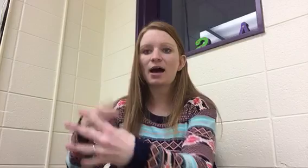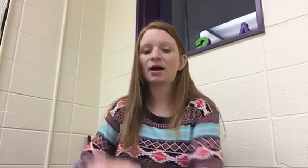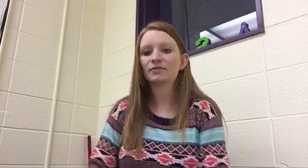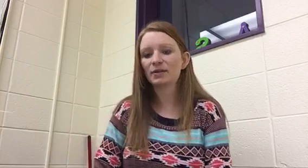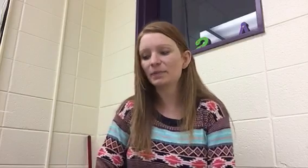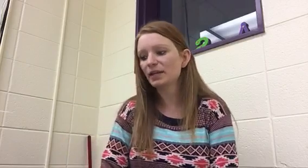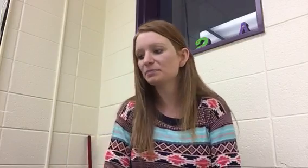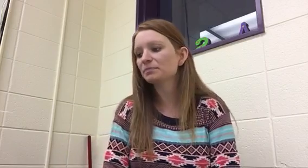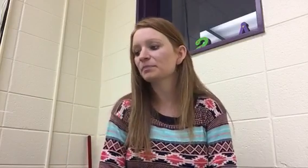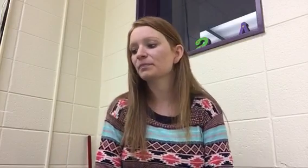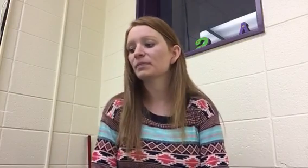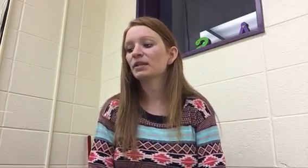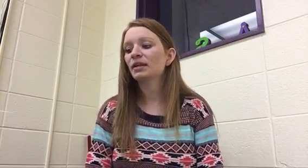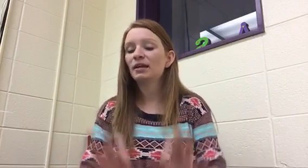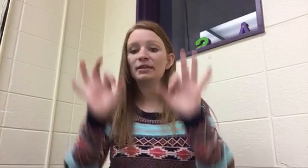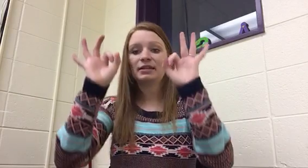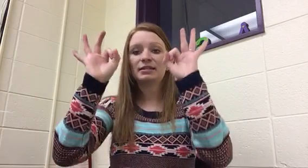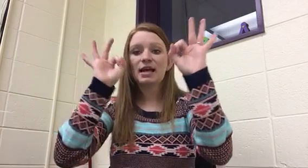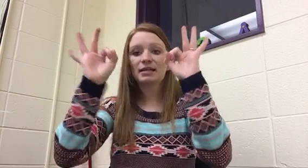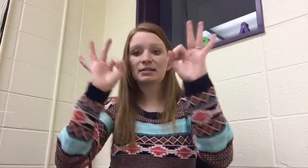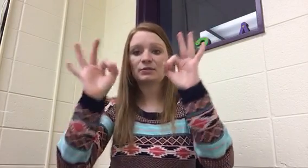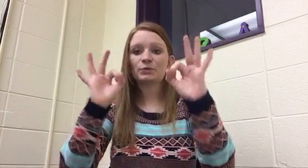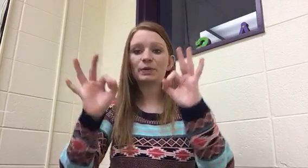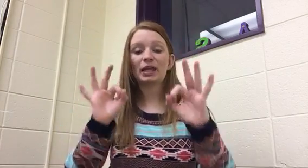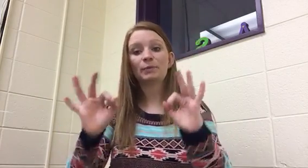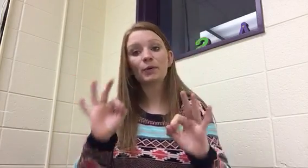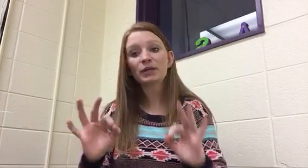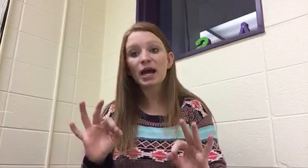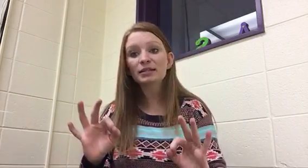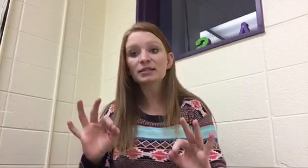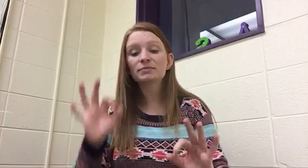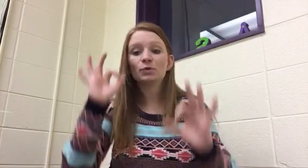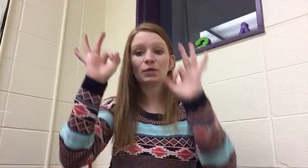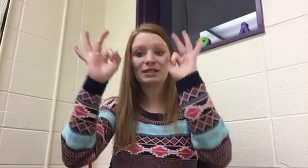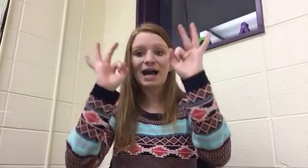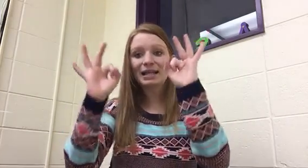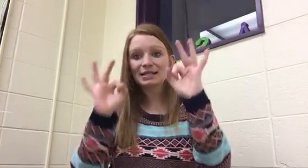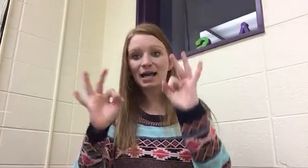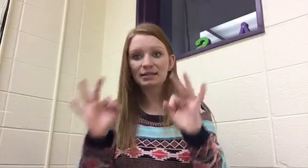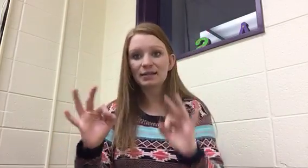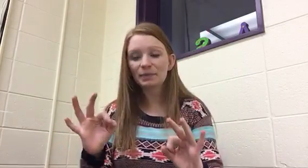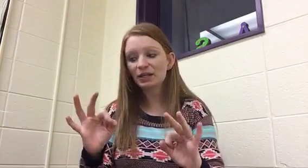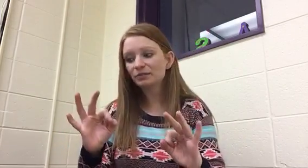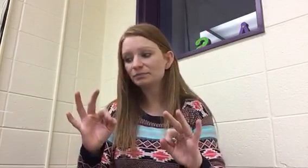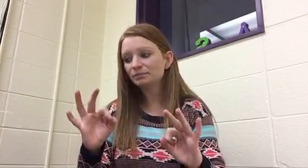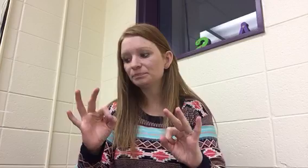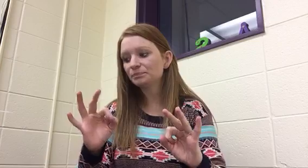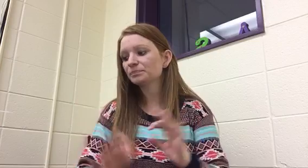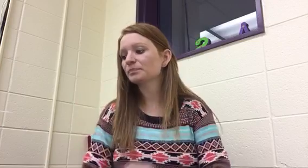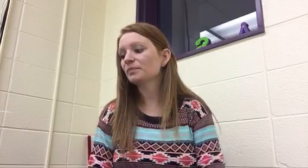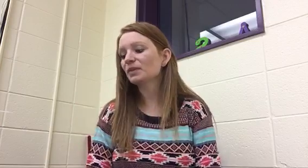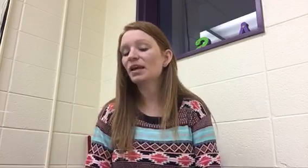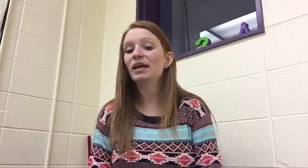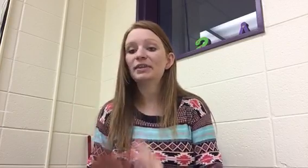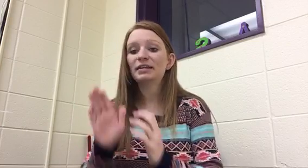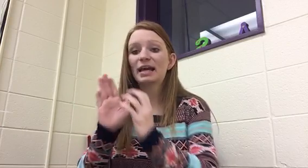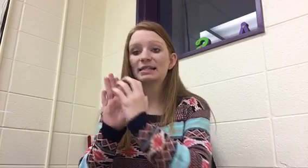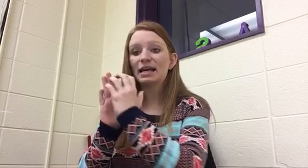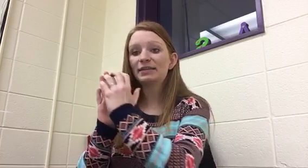of something. This next would be like polka dots or dots on something. The next sign there